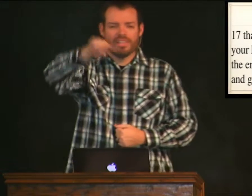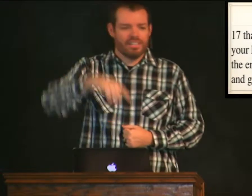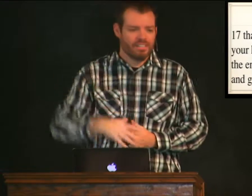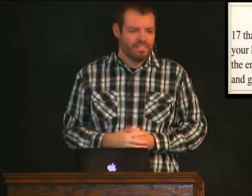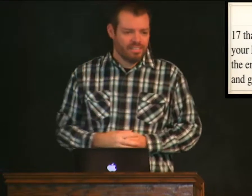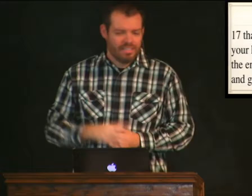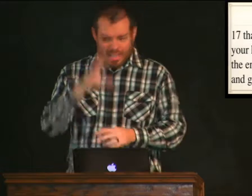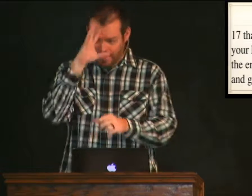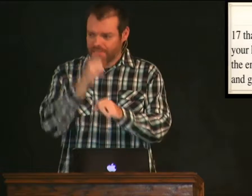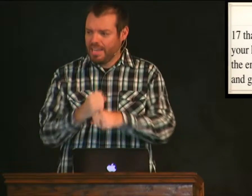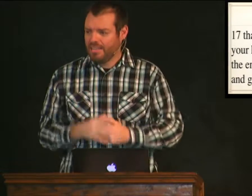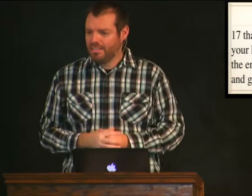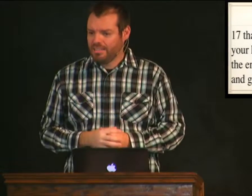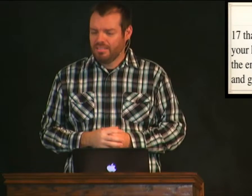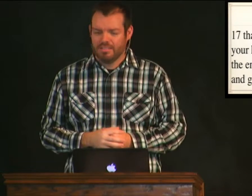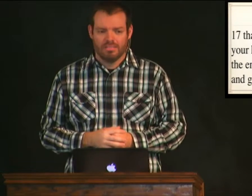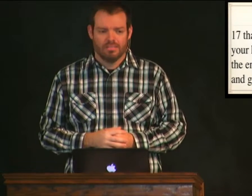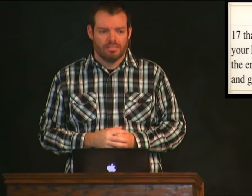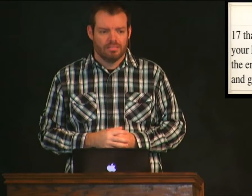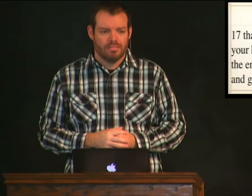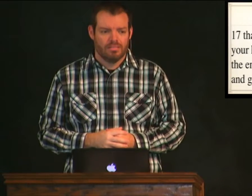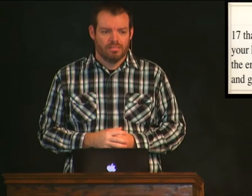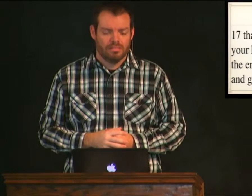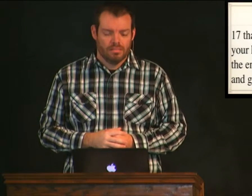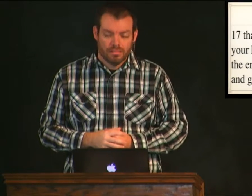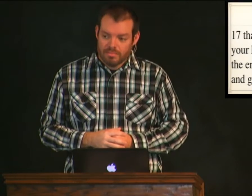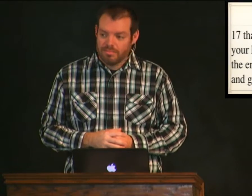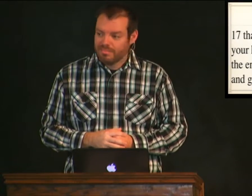Going out there, they have faith.